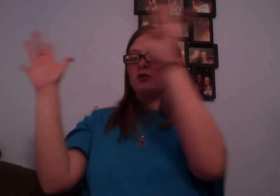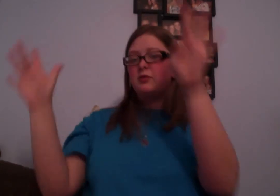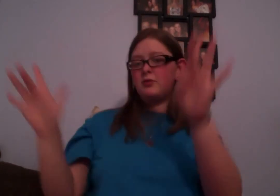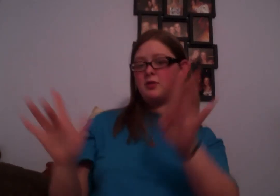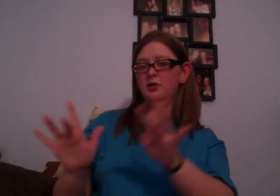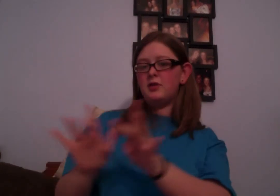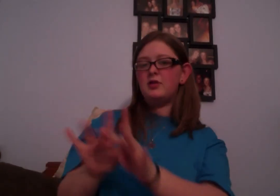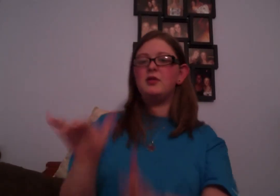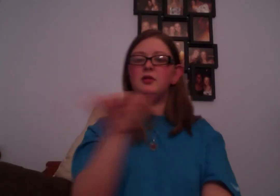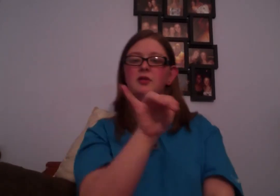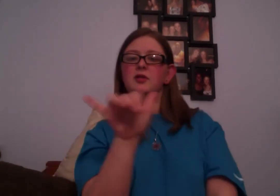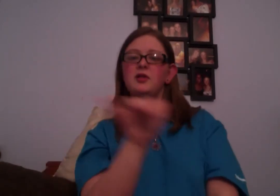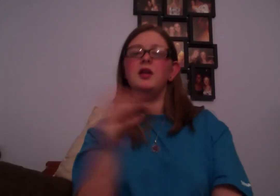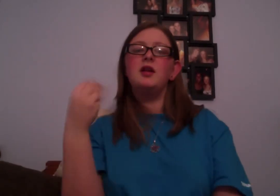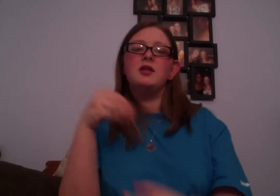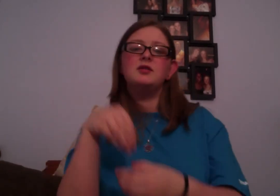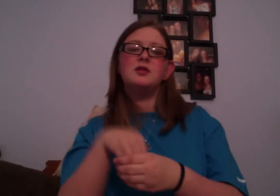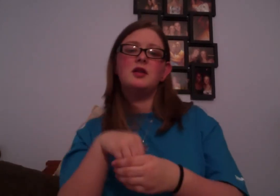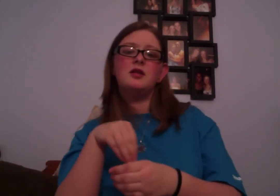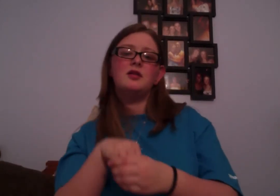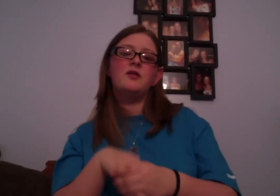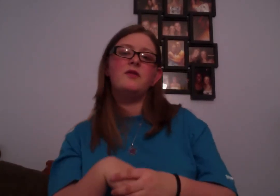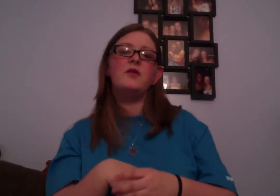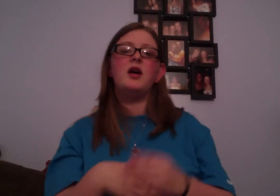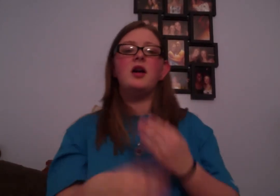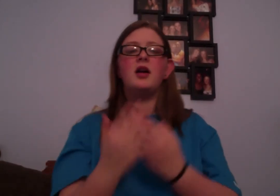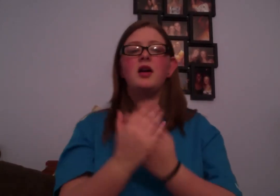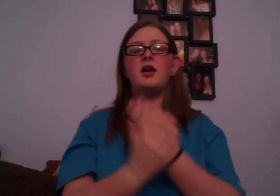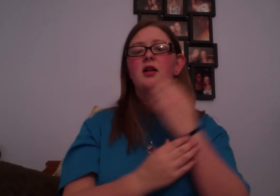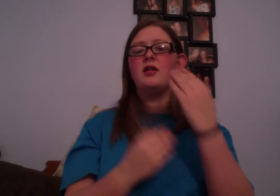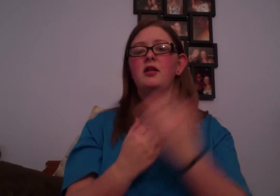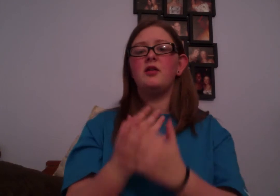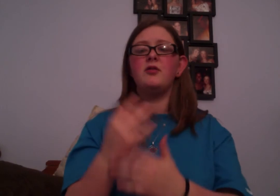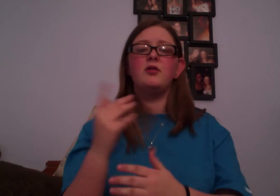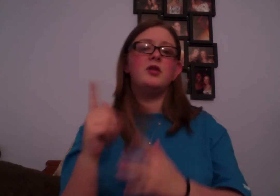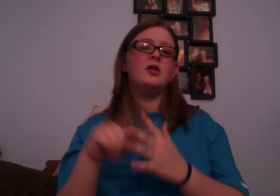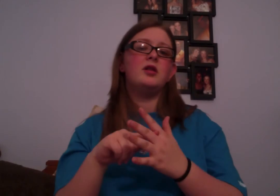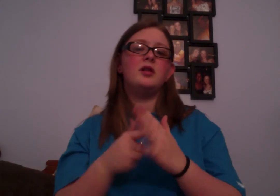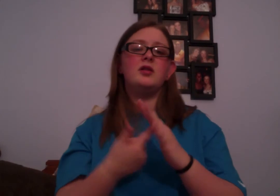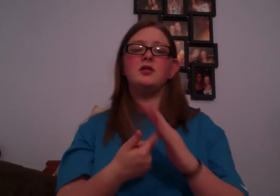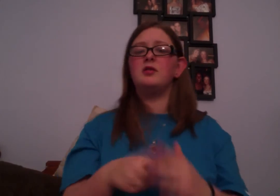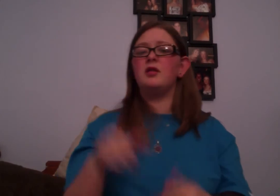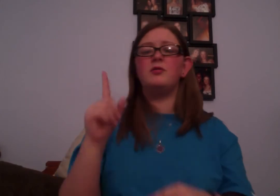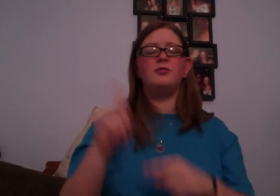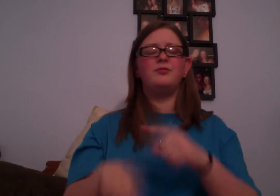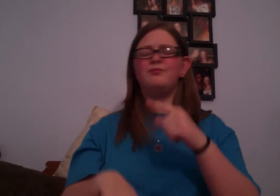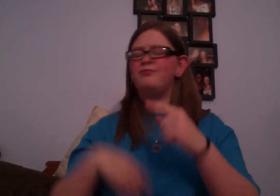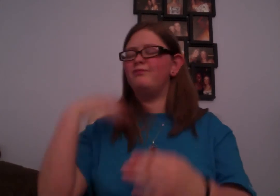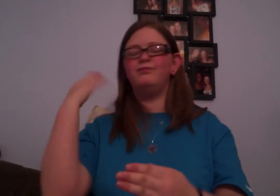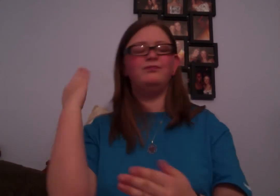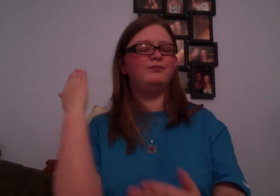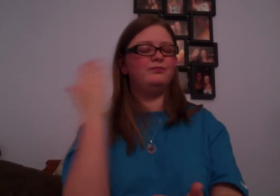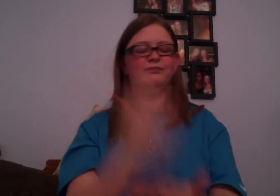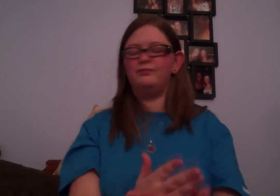are warm Inside of our heads we can't stop what we have